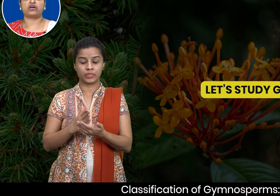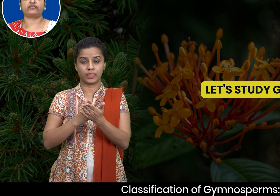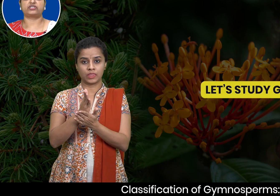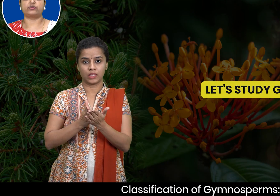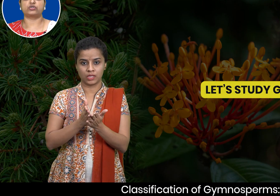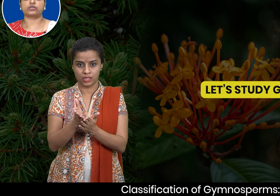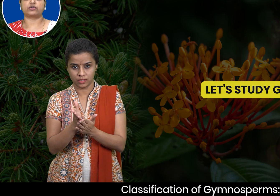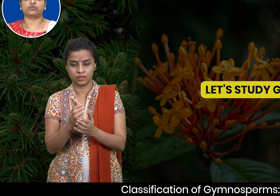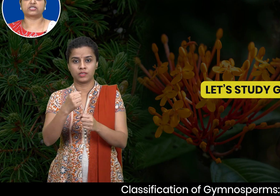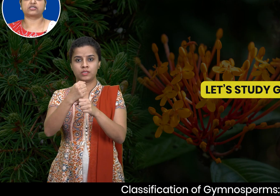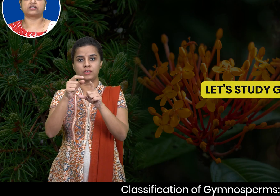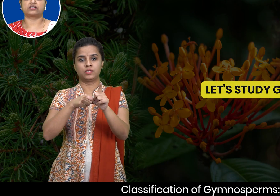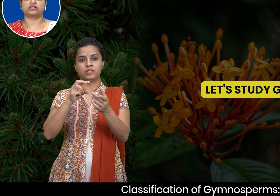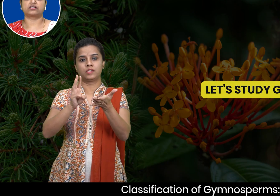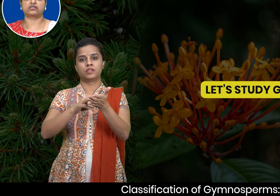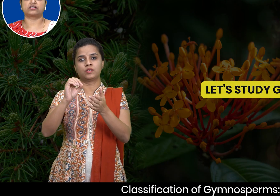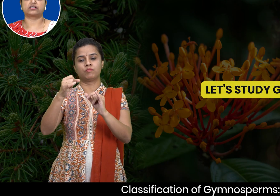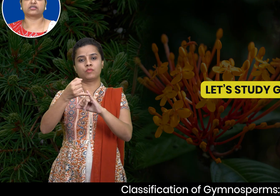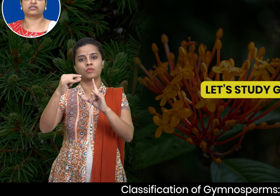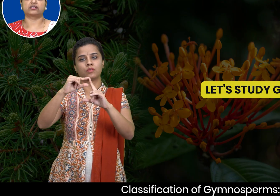Classification of gymnosperms.